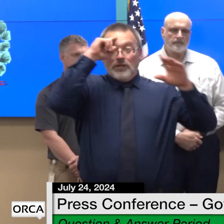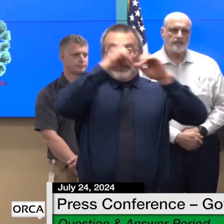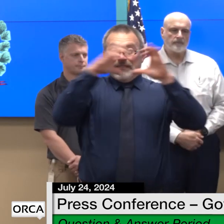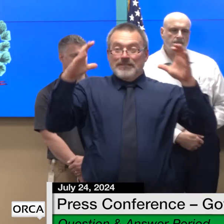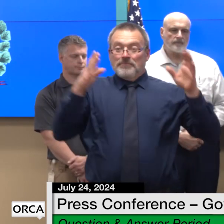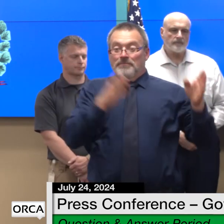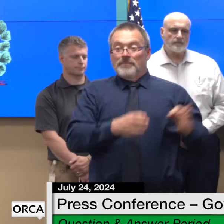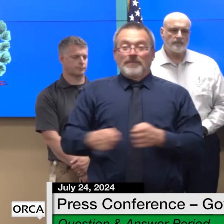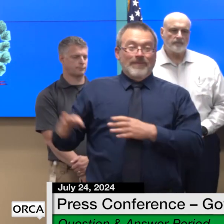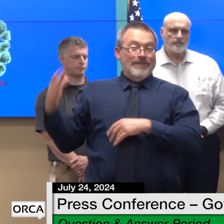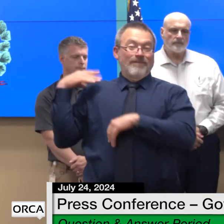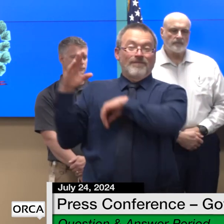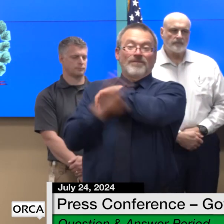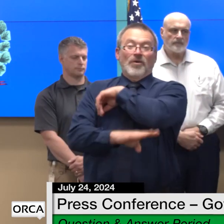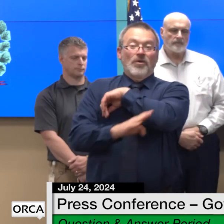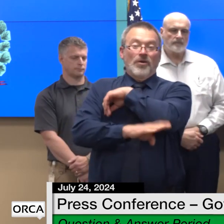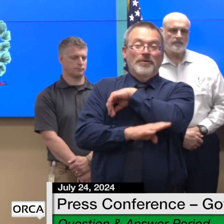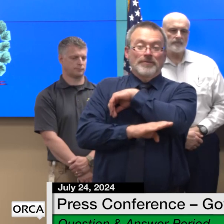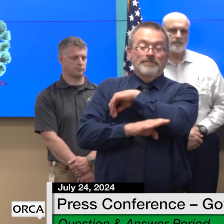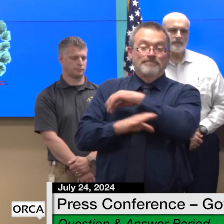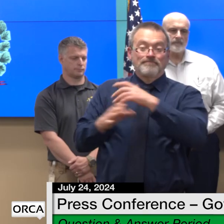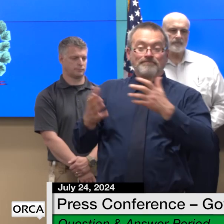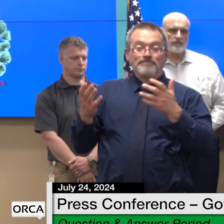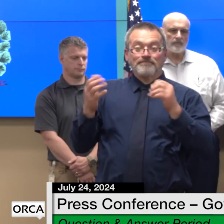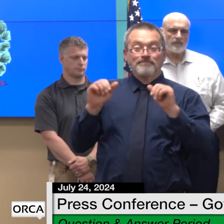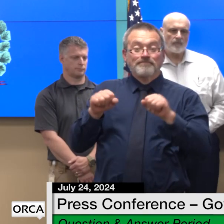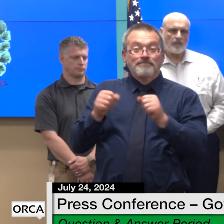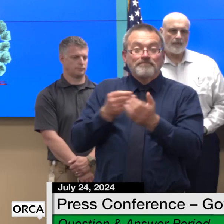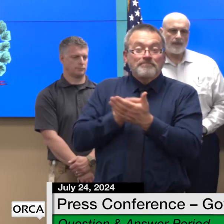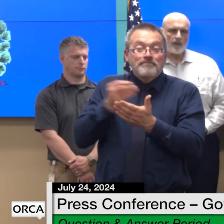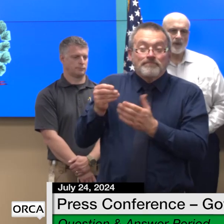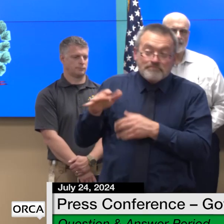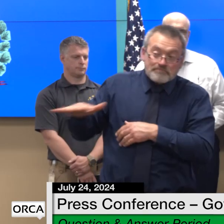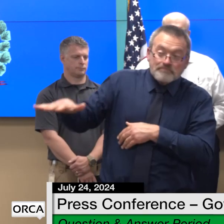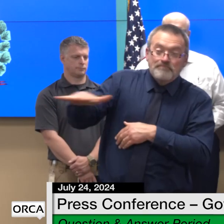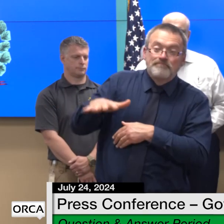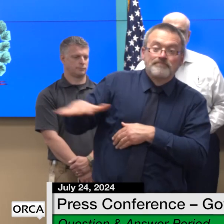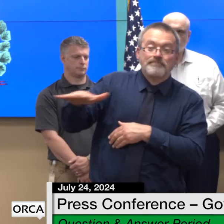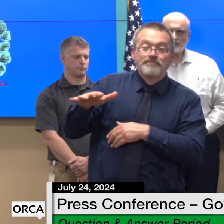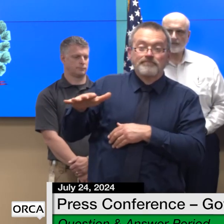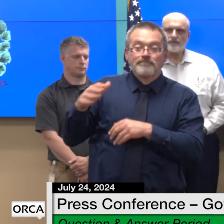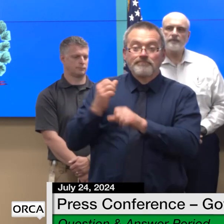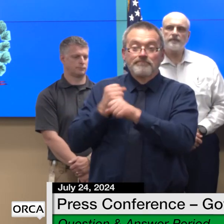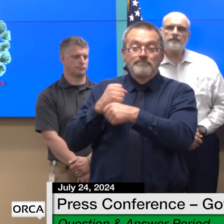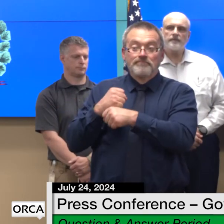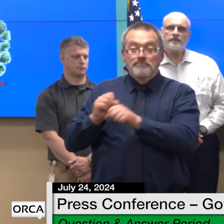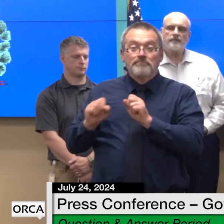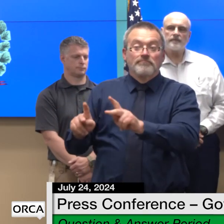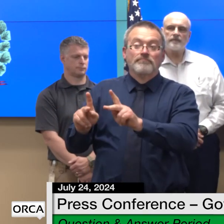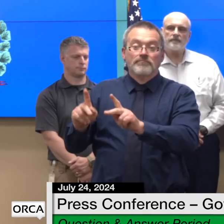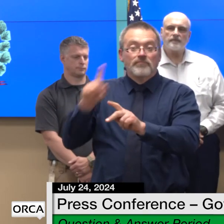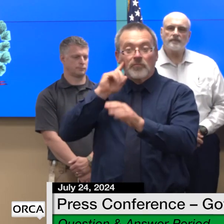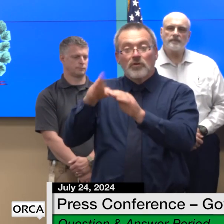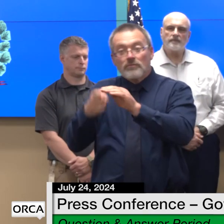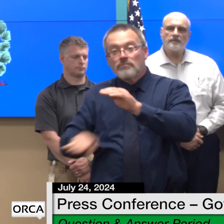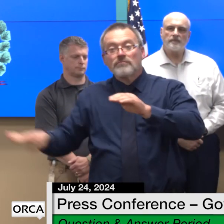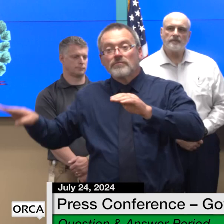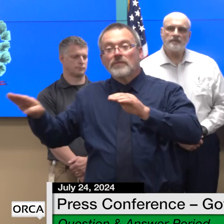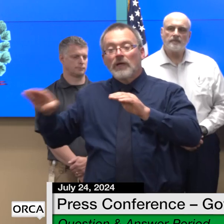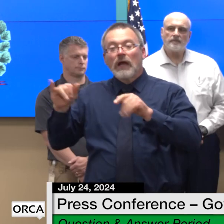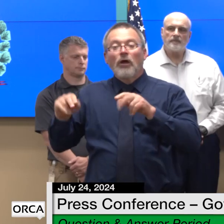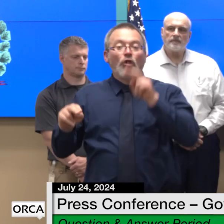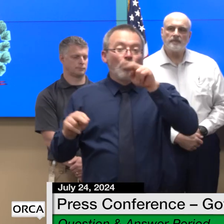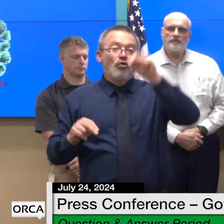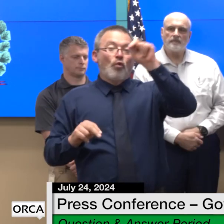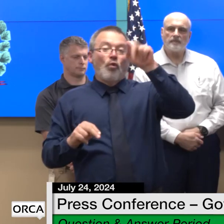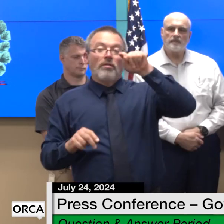for some potential buyouts and opportunities that may create. also looking upstream in places we can